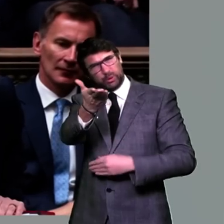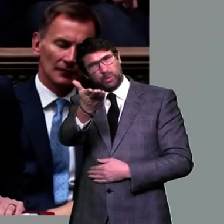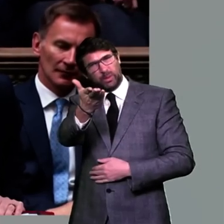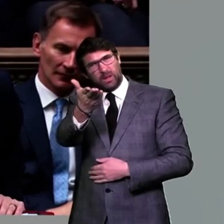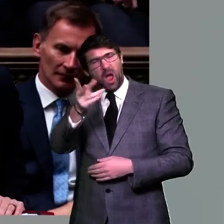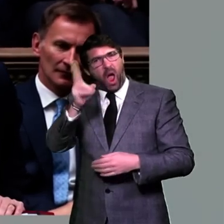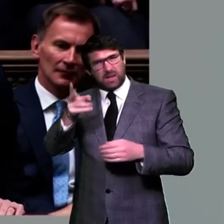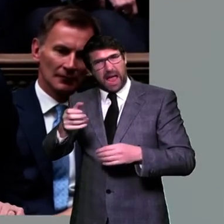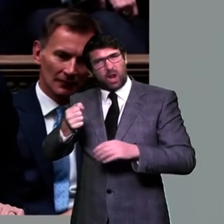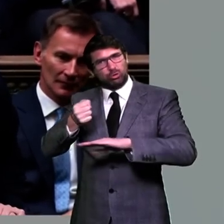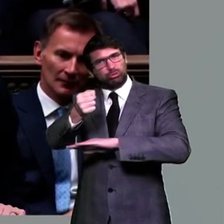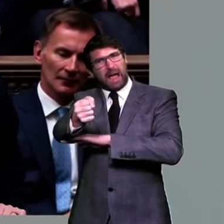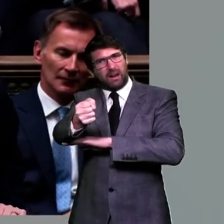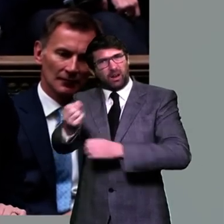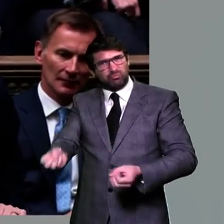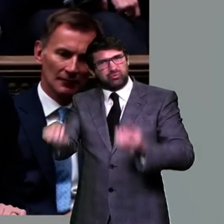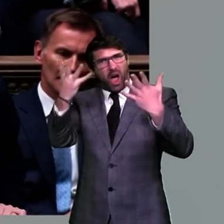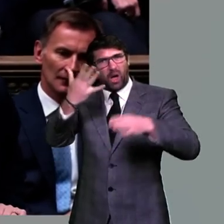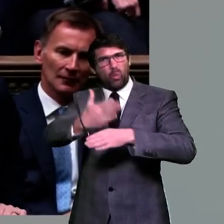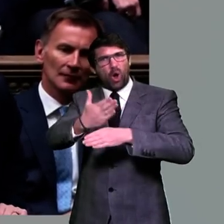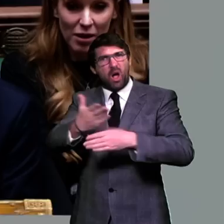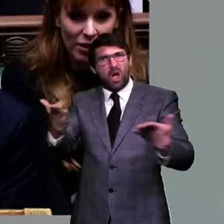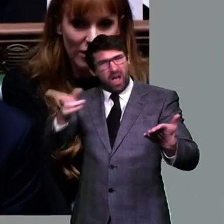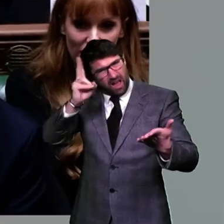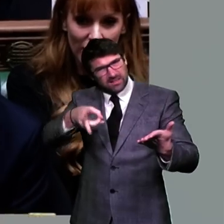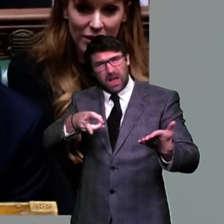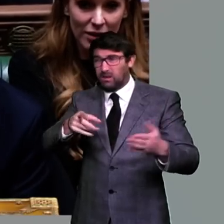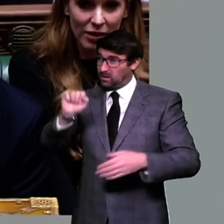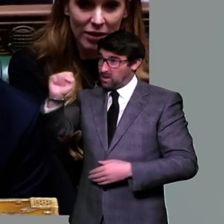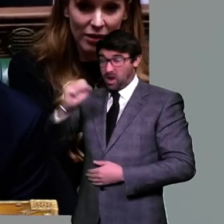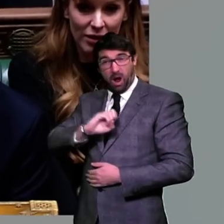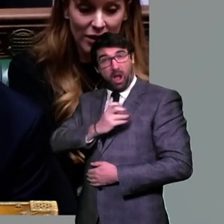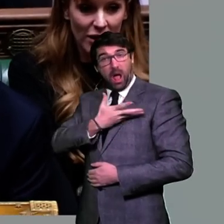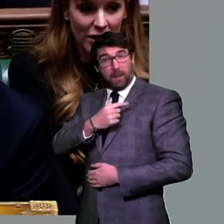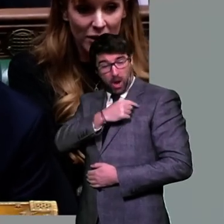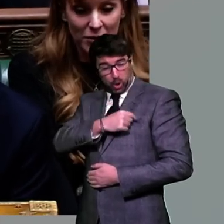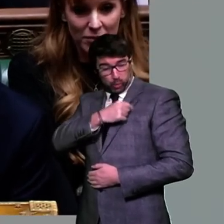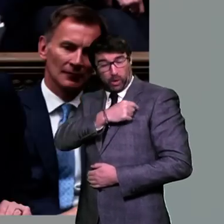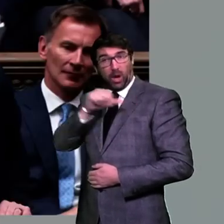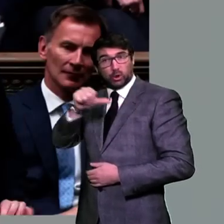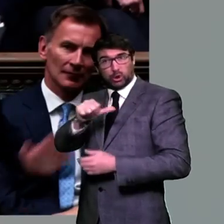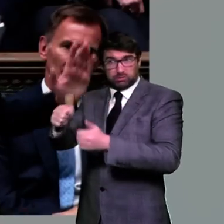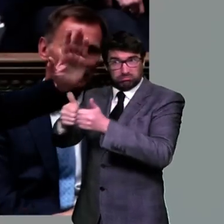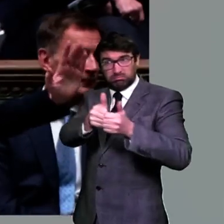strike? The fact is he refuses to condemn the workers. We are bringing forward